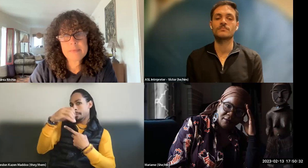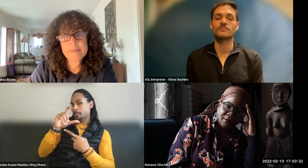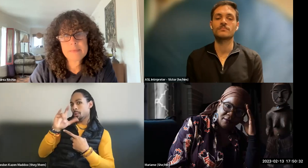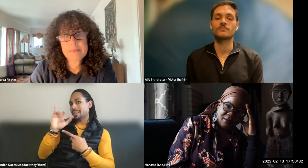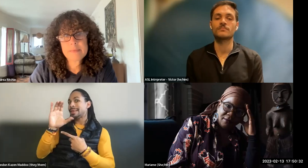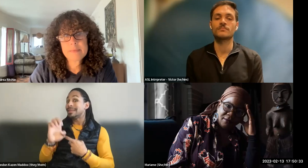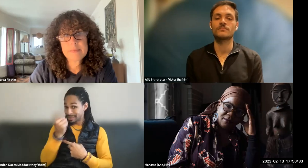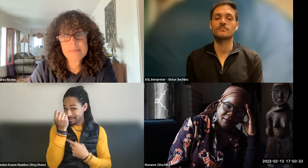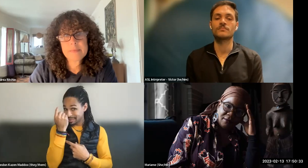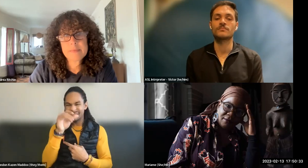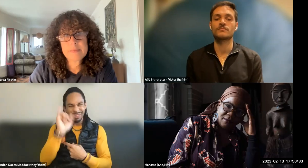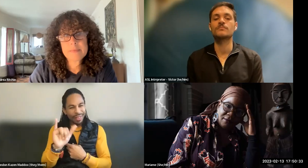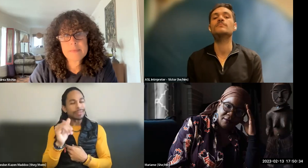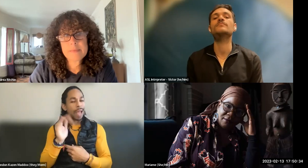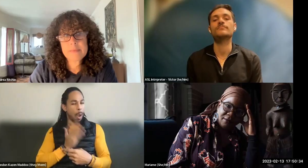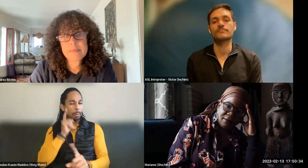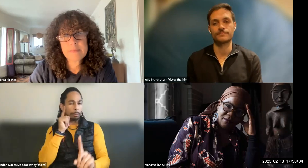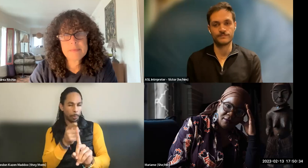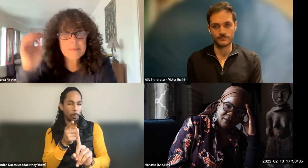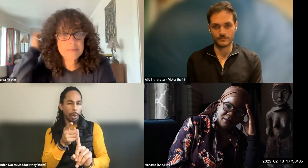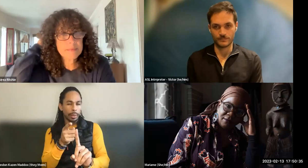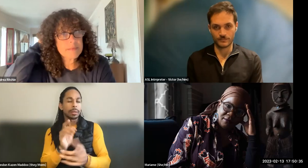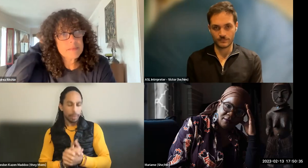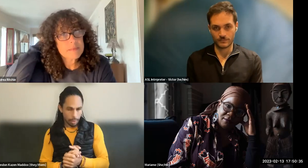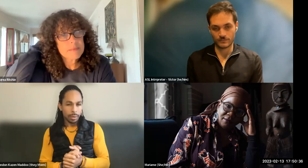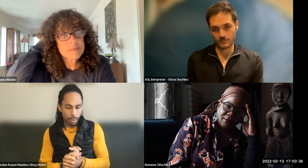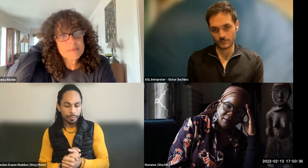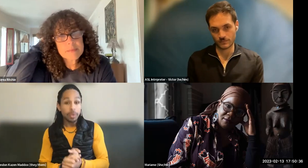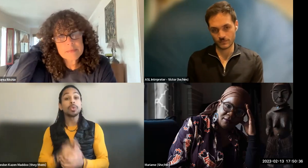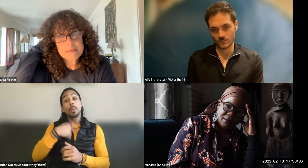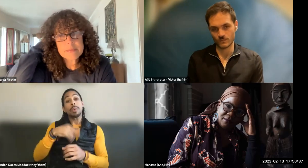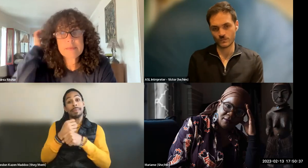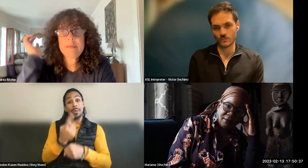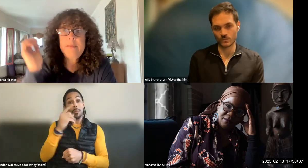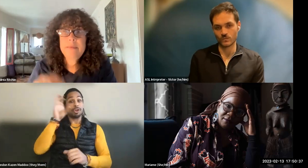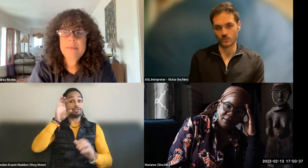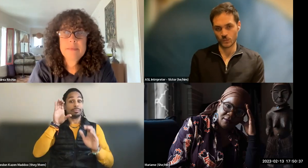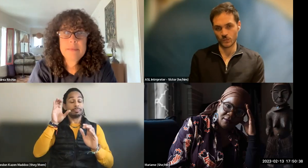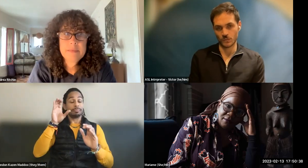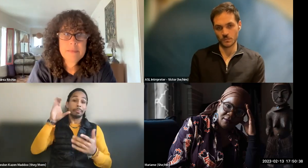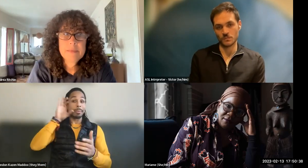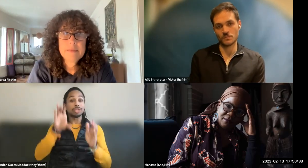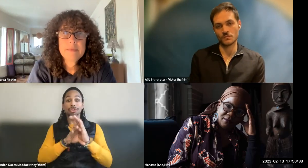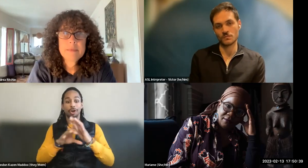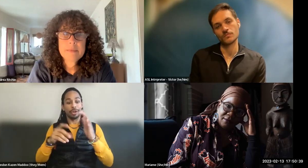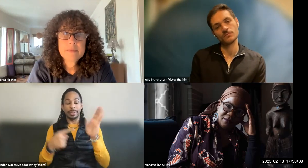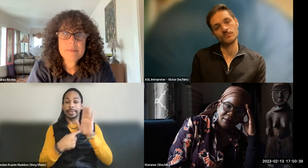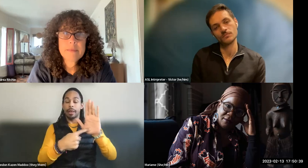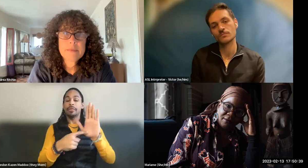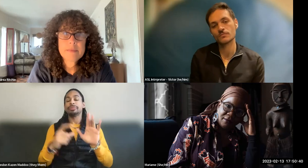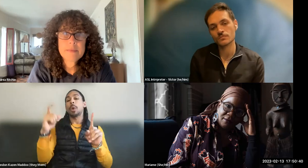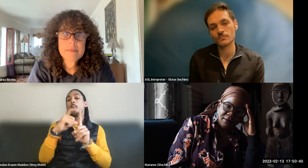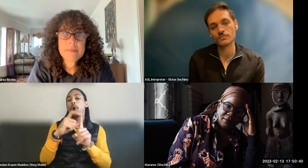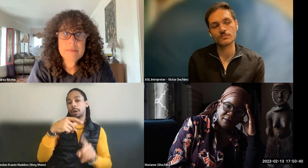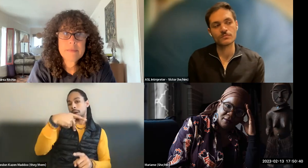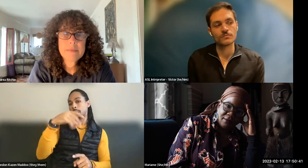back now to the point that we made in the graphic about when police comes into being, the notion and the word police come into being.